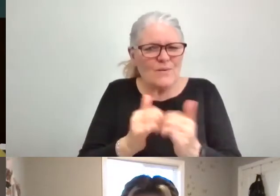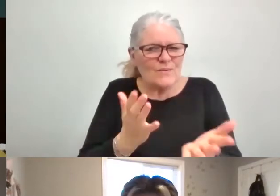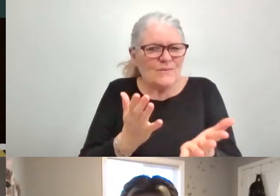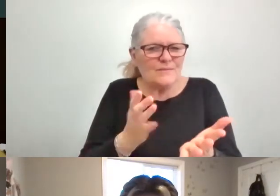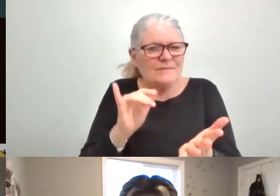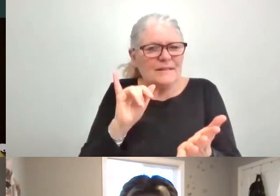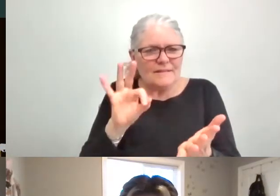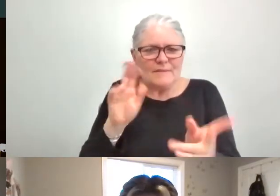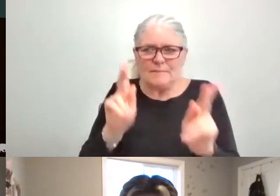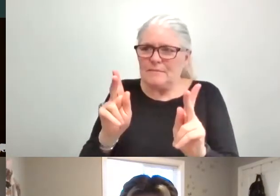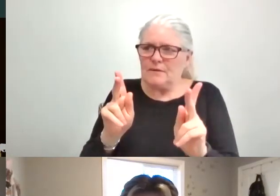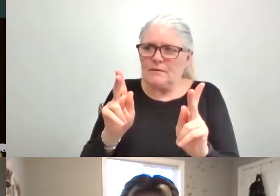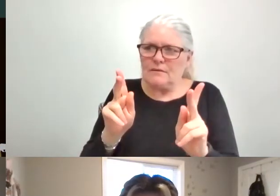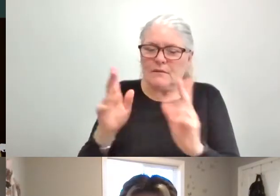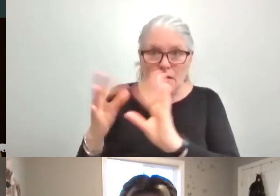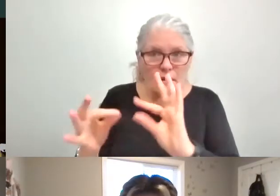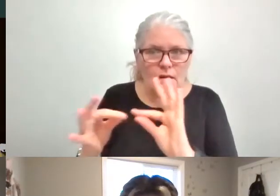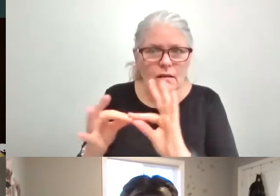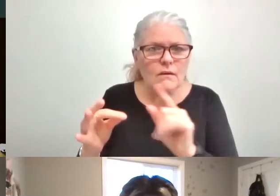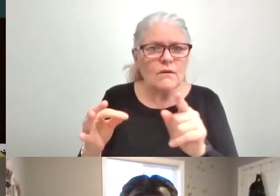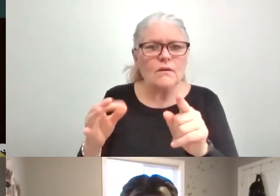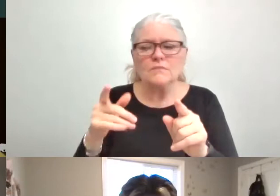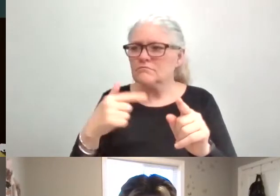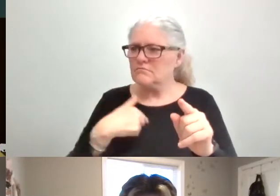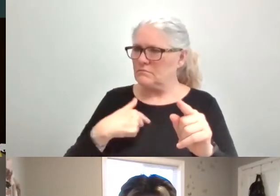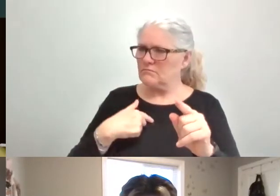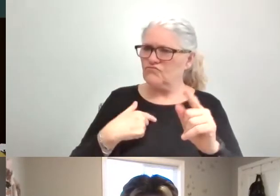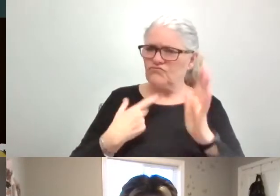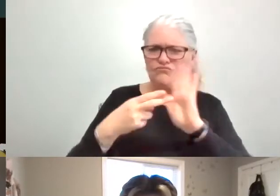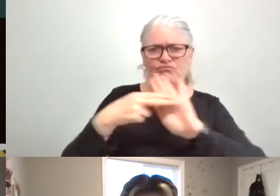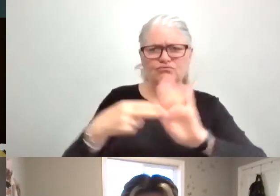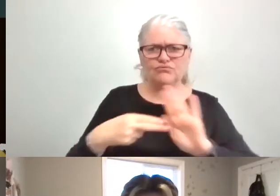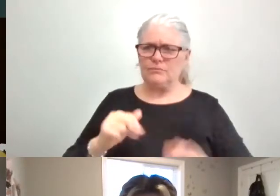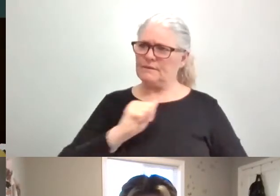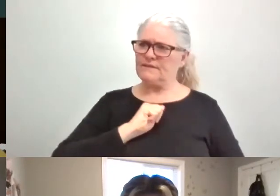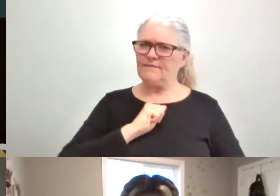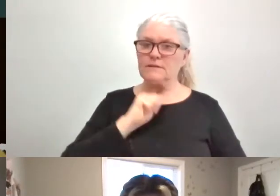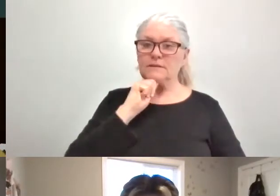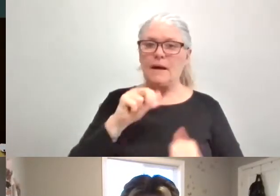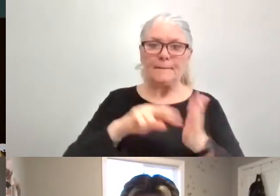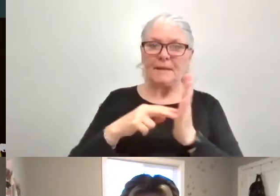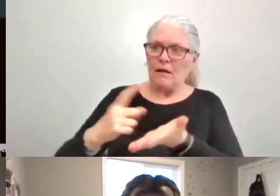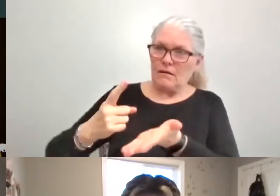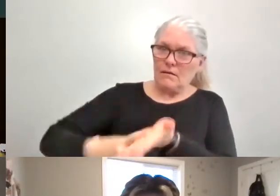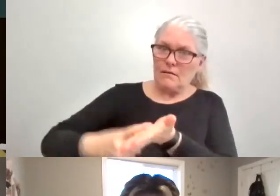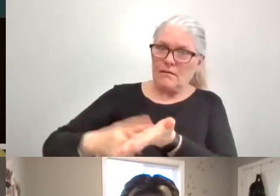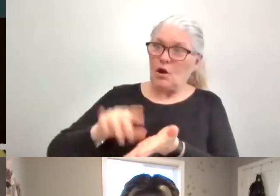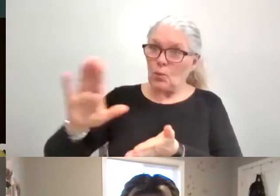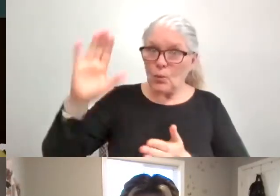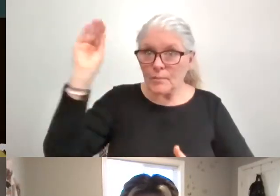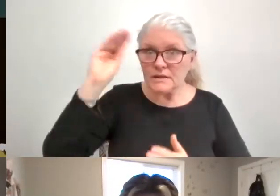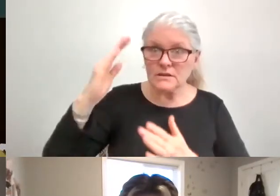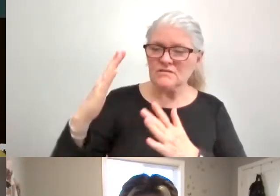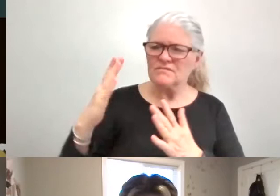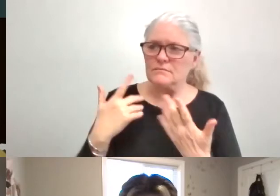that that's not what, saying something about yourself isn't an invitation for like a conversation or a debate, if that makes sense?